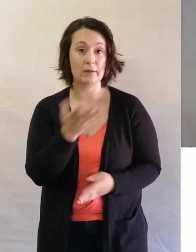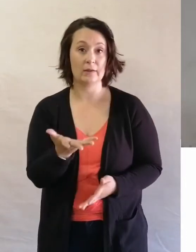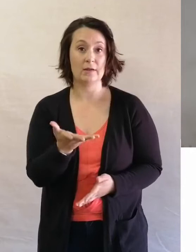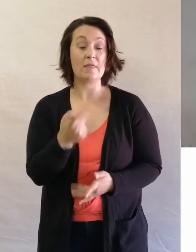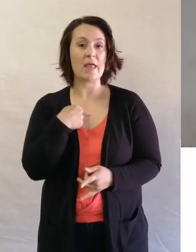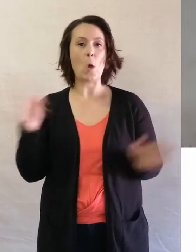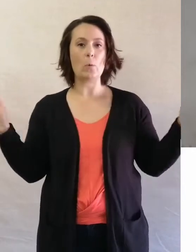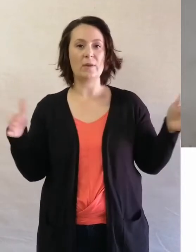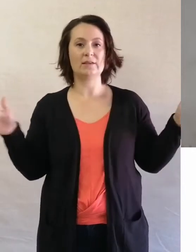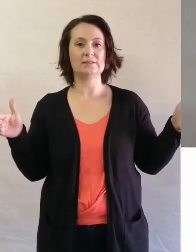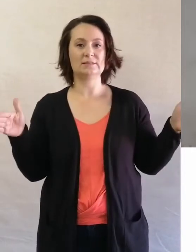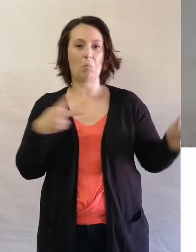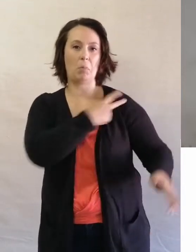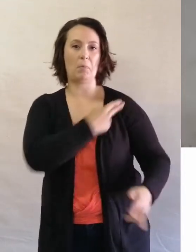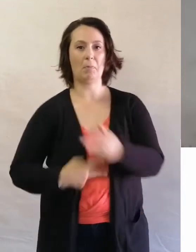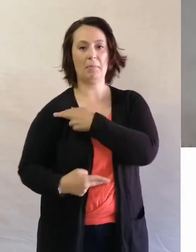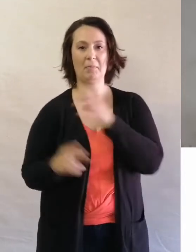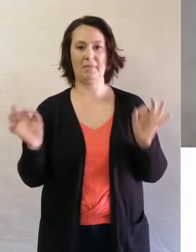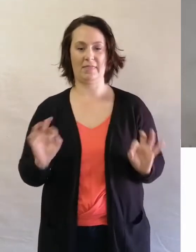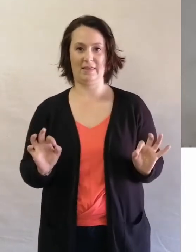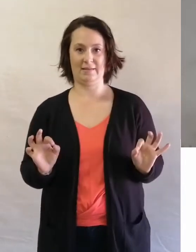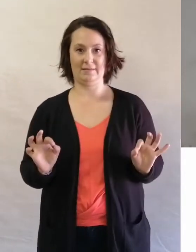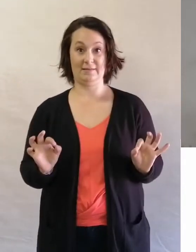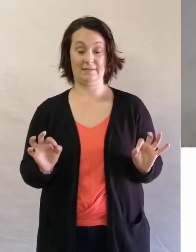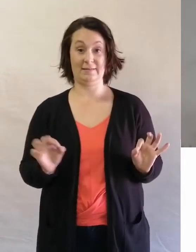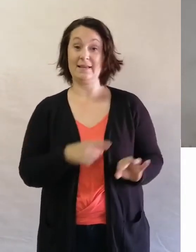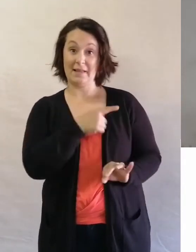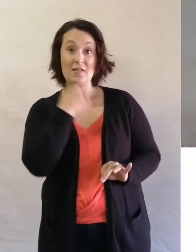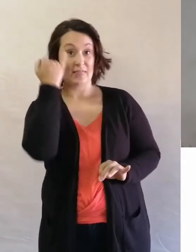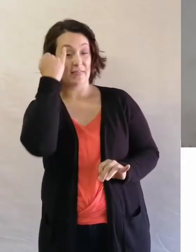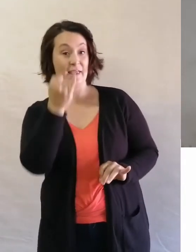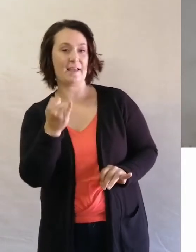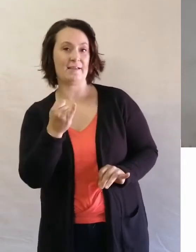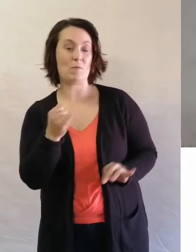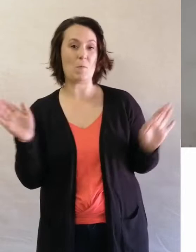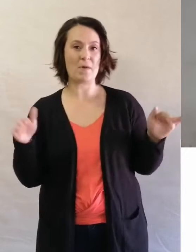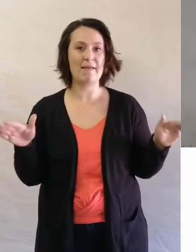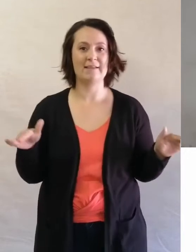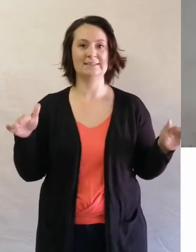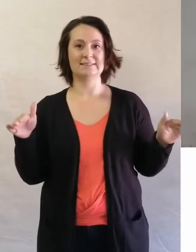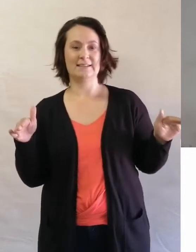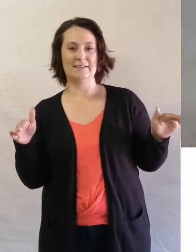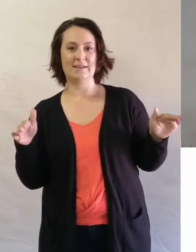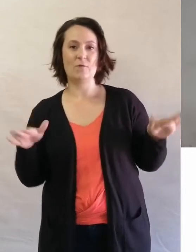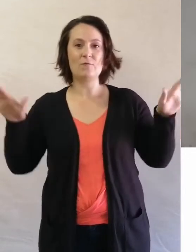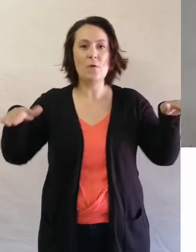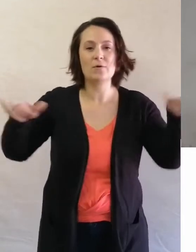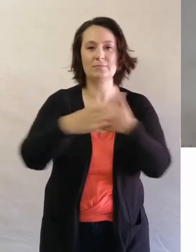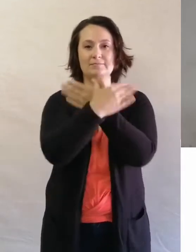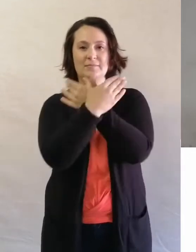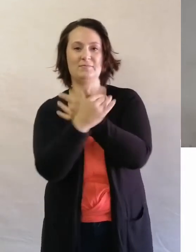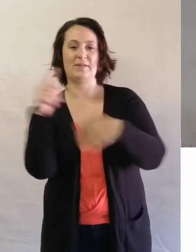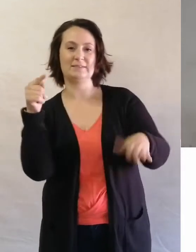got wings. And you know what he thought about wings, eh? Floating like a butterfly, stinging like a bee.